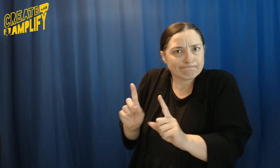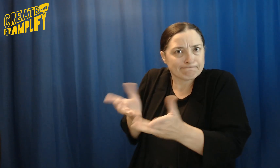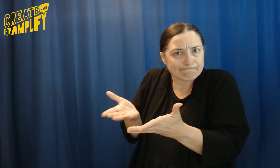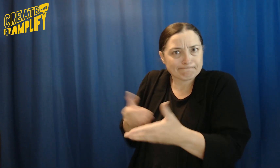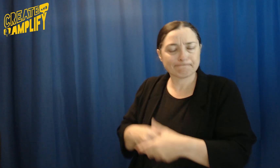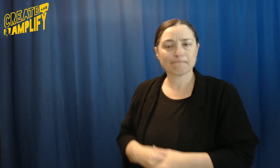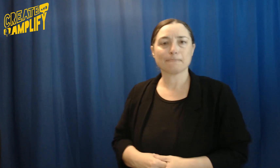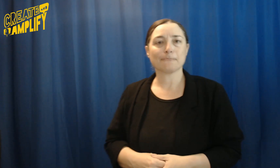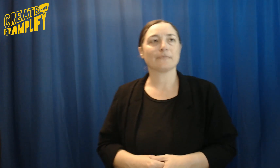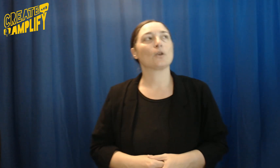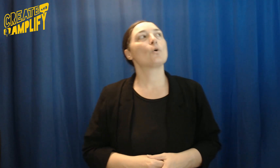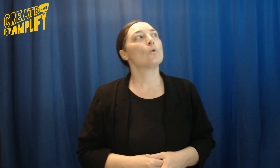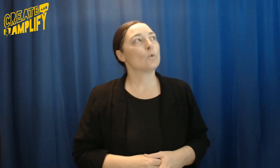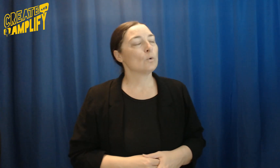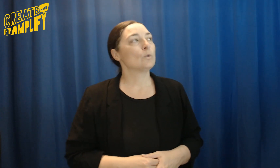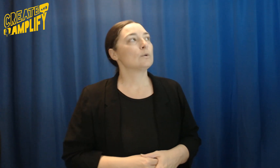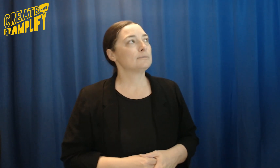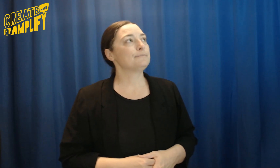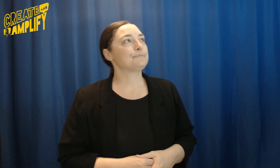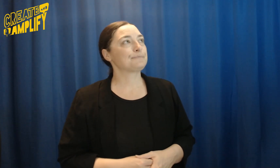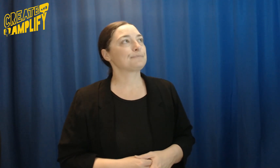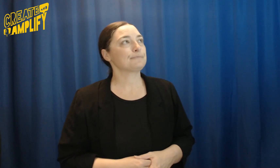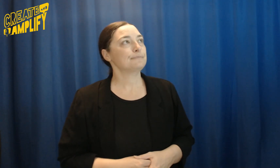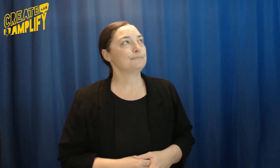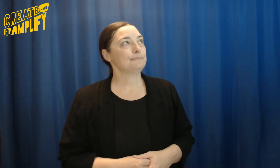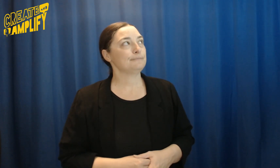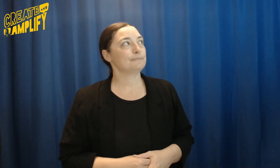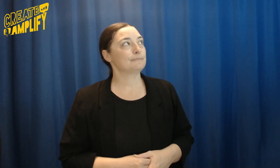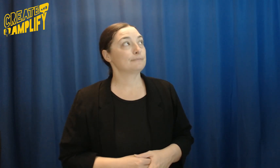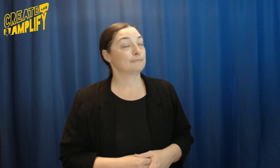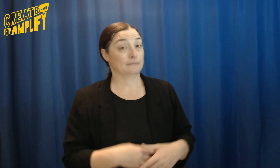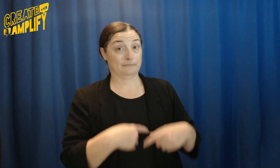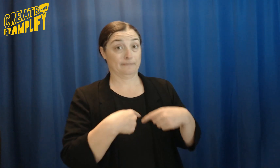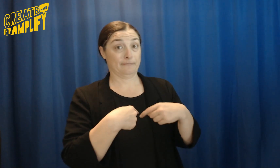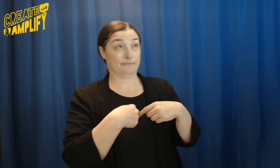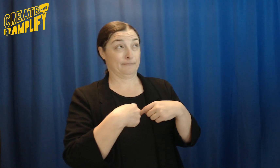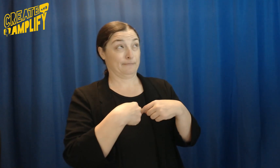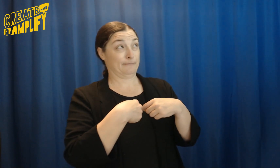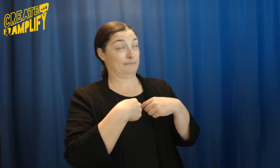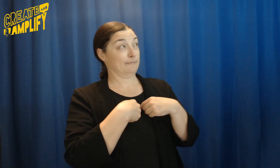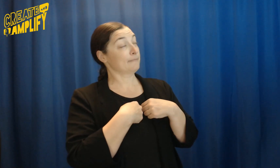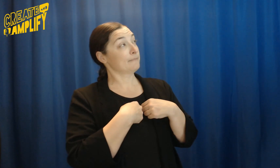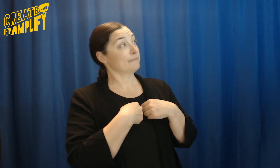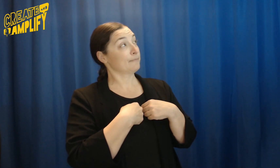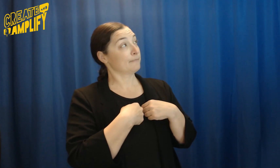The thing that jumped out most from what you just said was the word